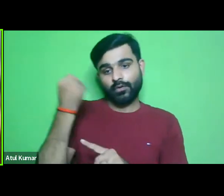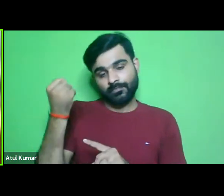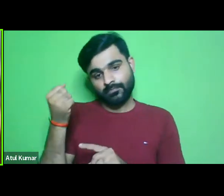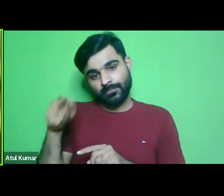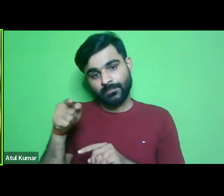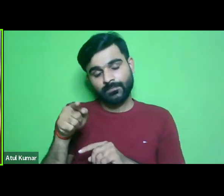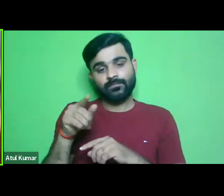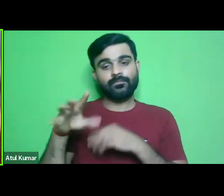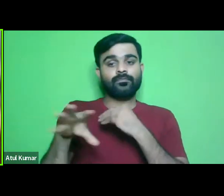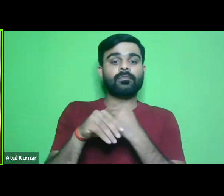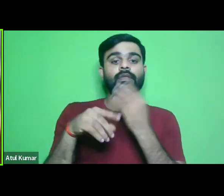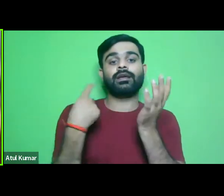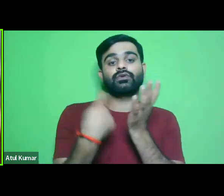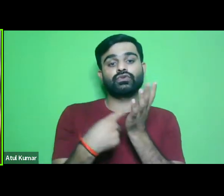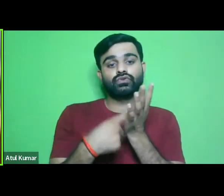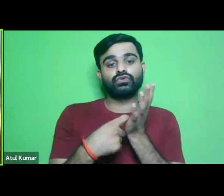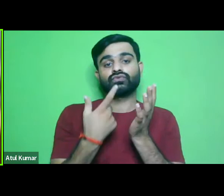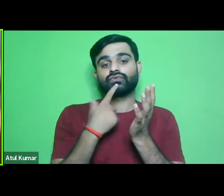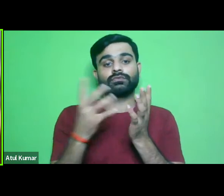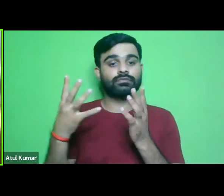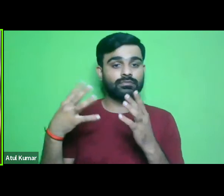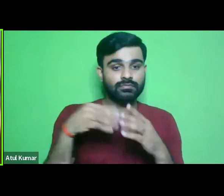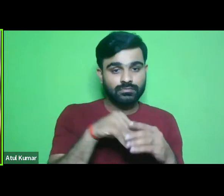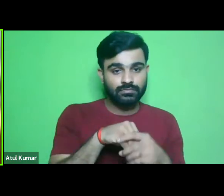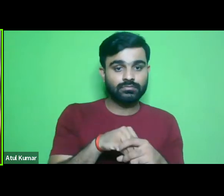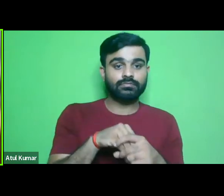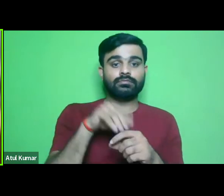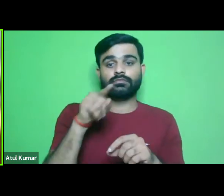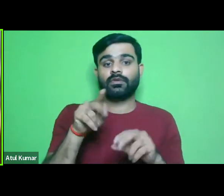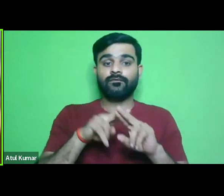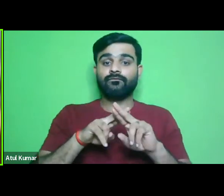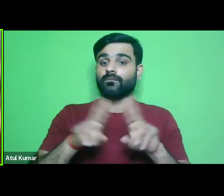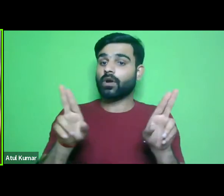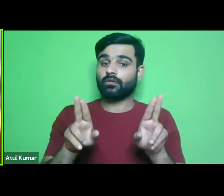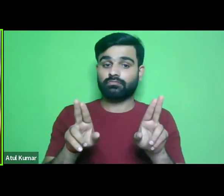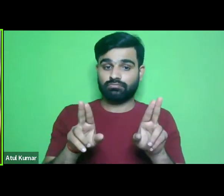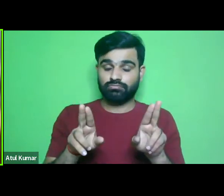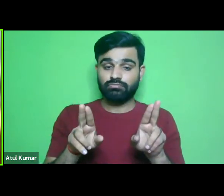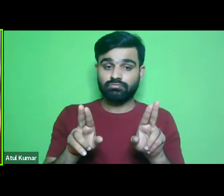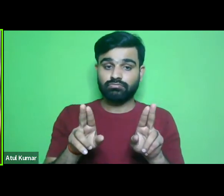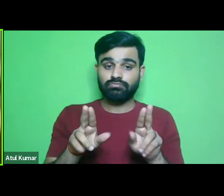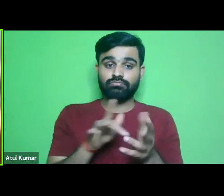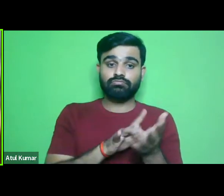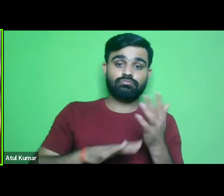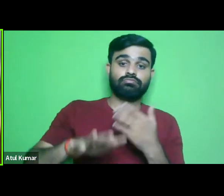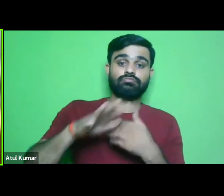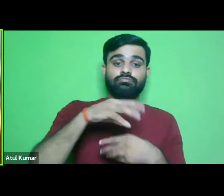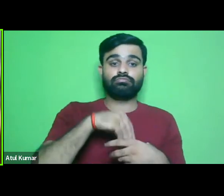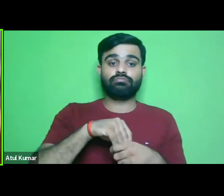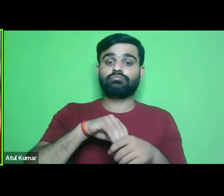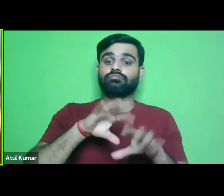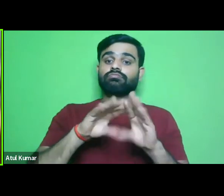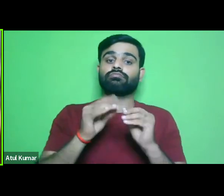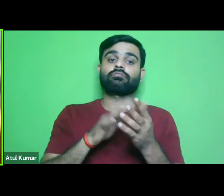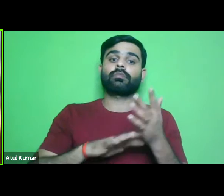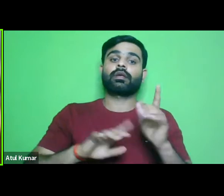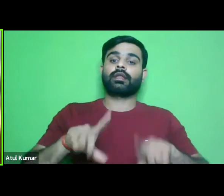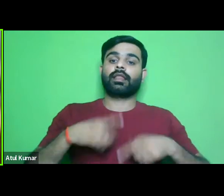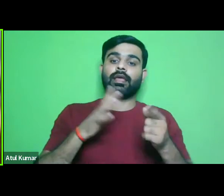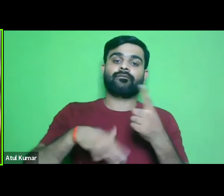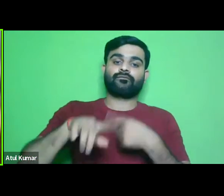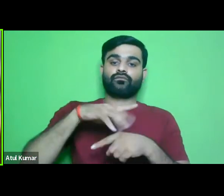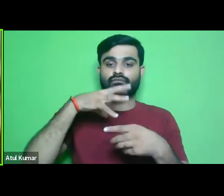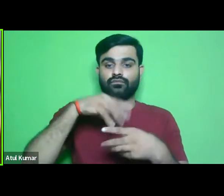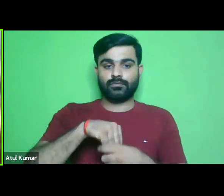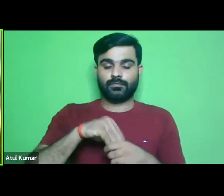the adequacy, again, to answer, isn't complete from the perspective of the entire AI lifecycle. So I'll